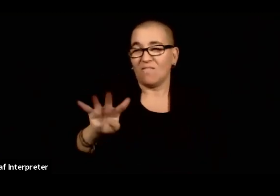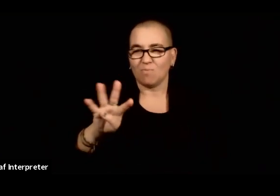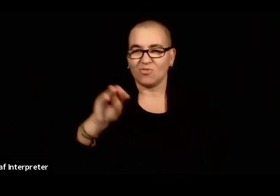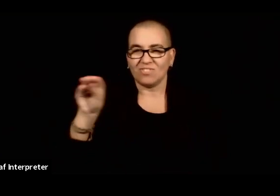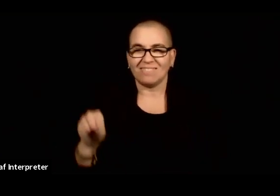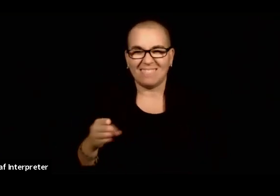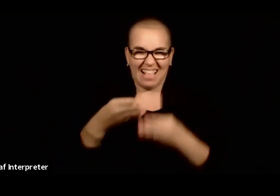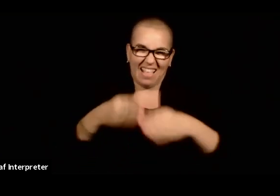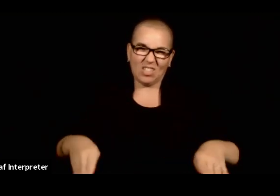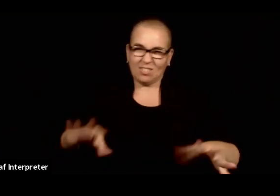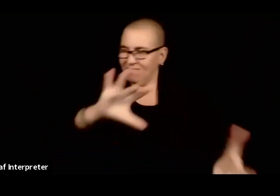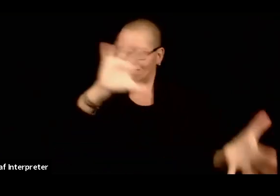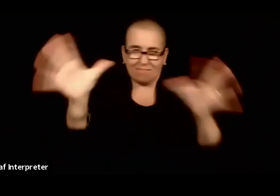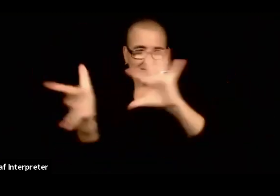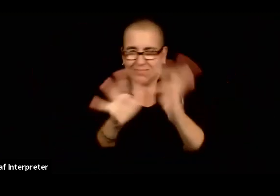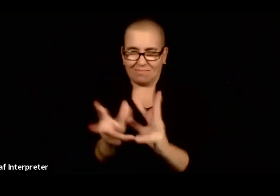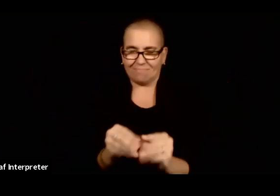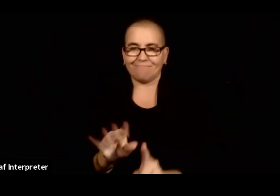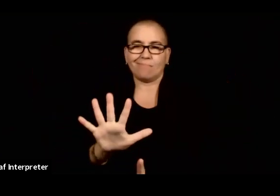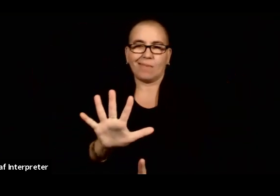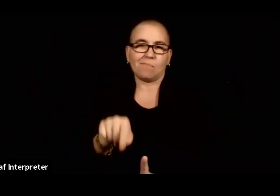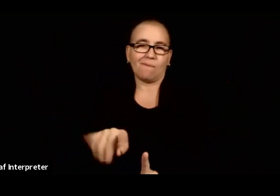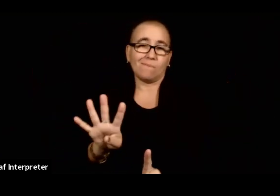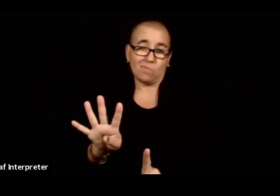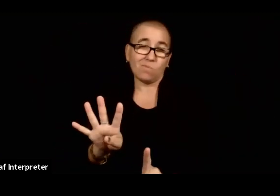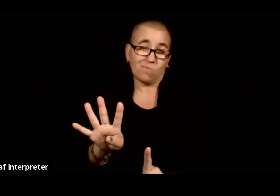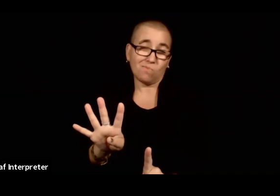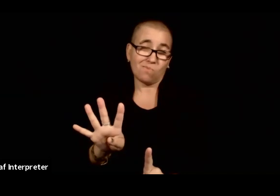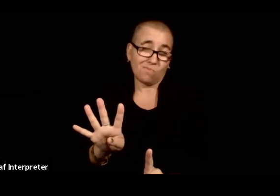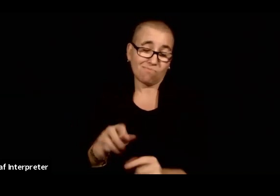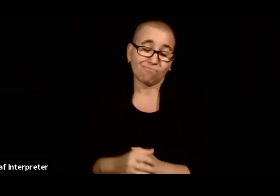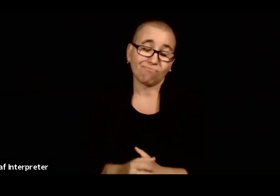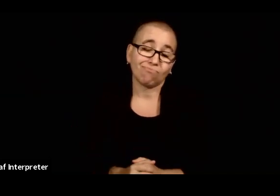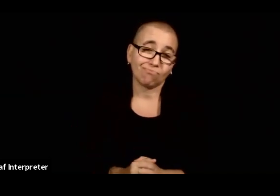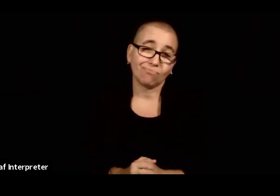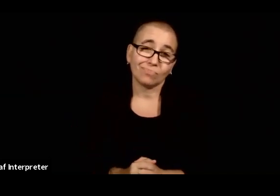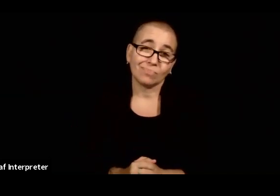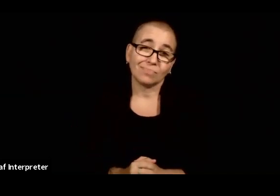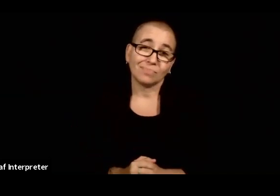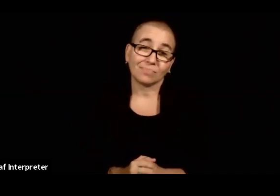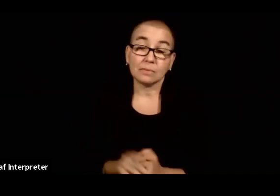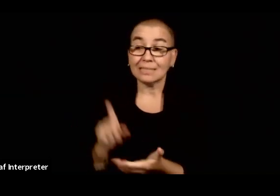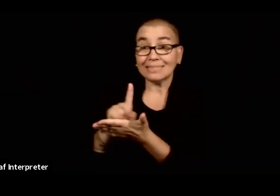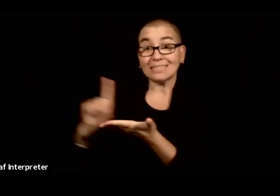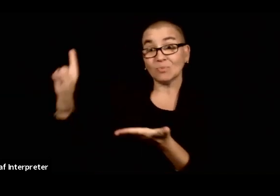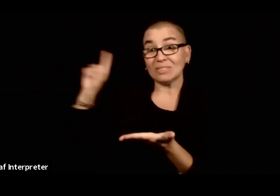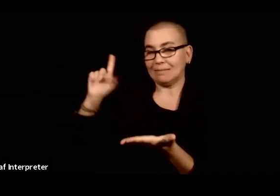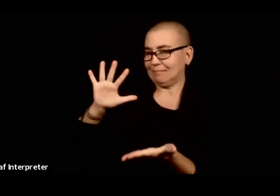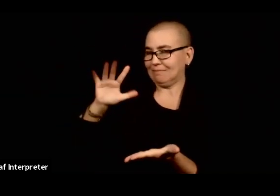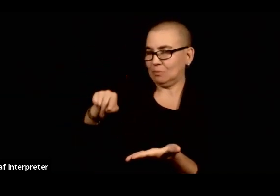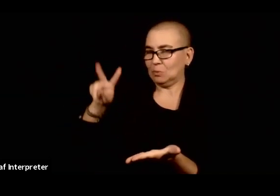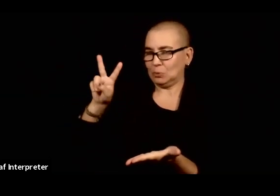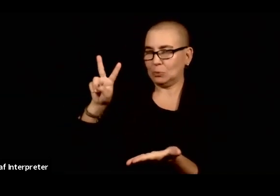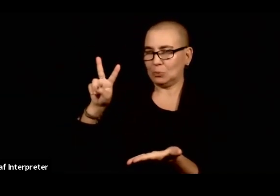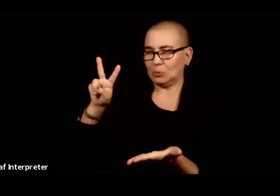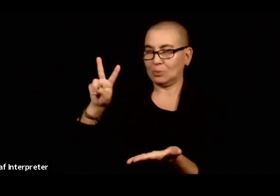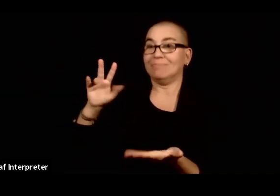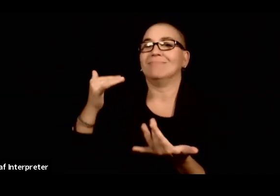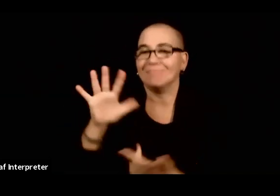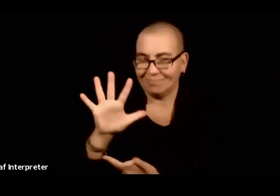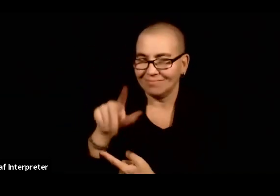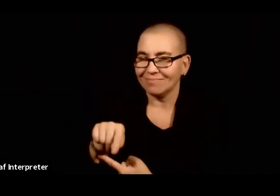week prior. And again, that is based on data through the last week of July, given the lag period that we've